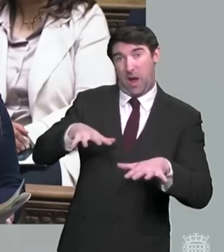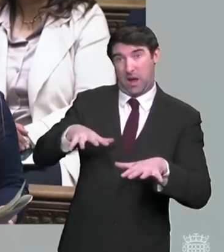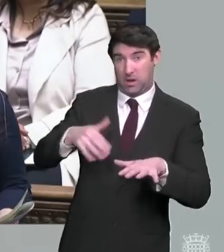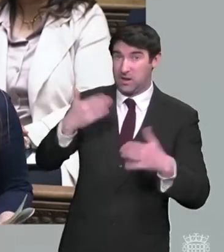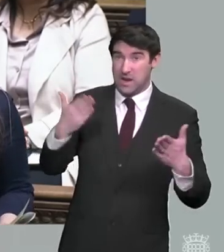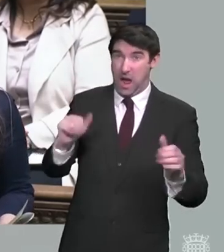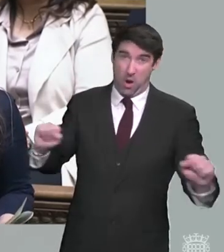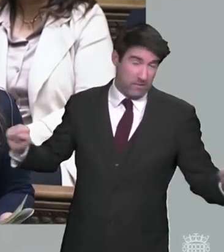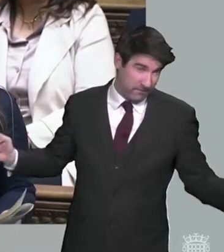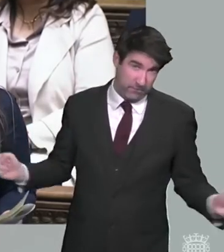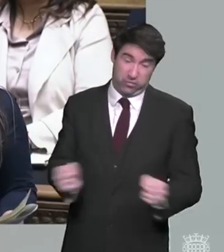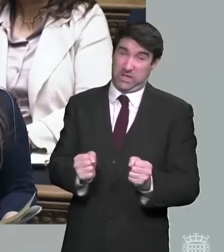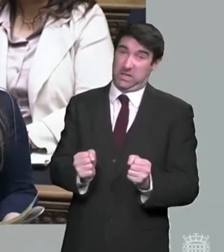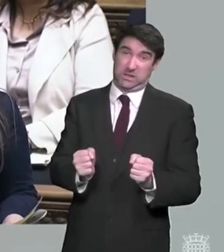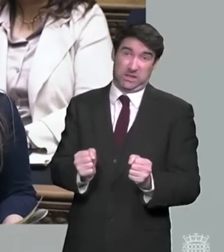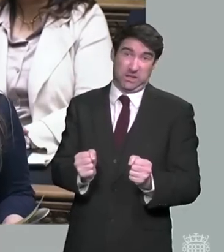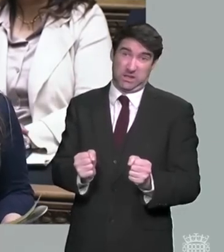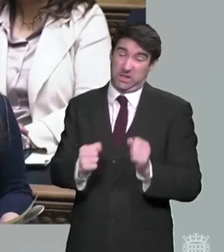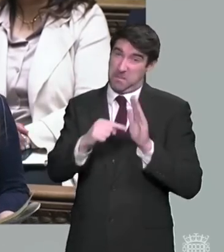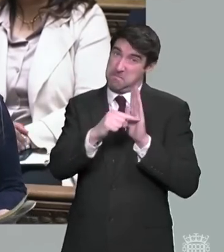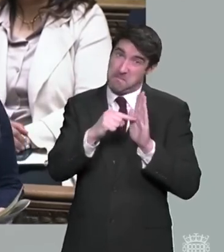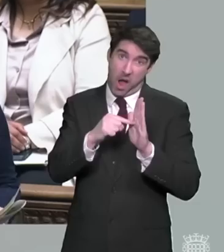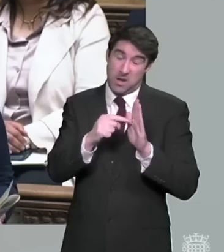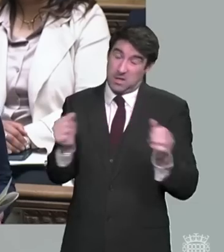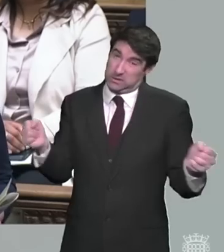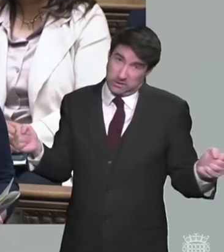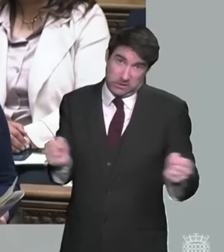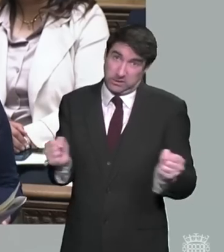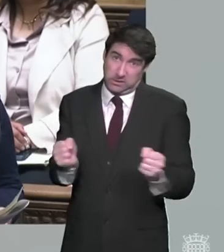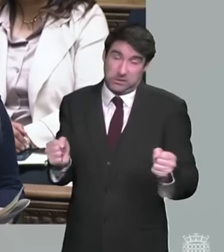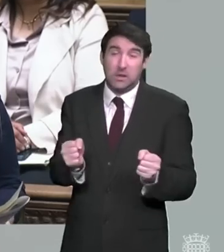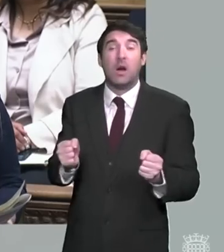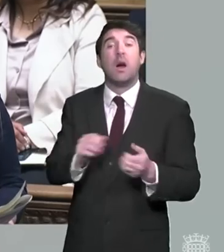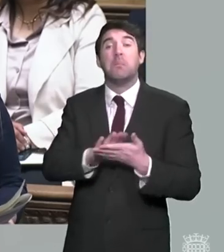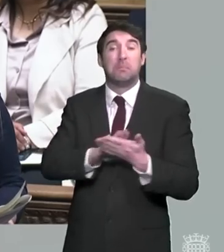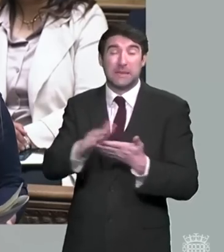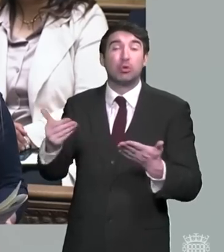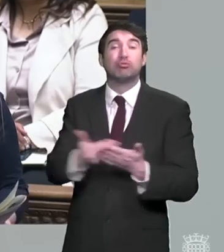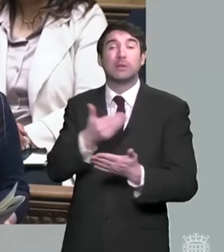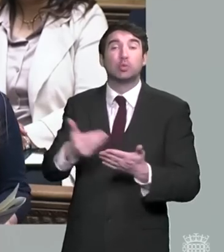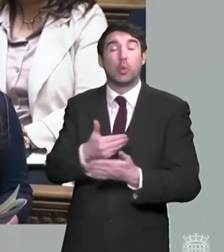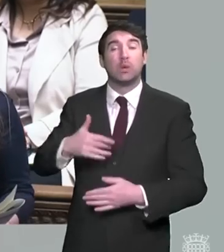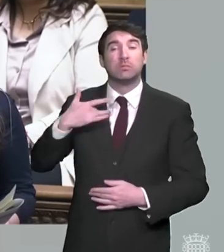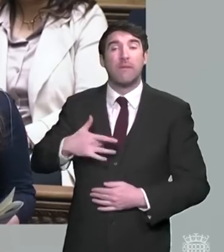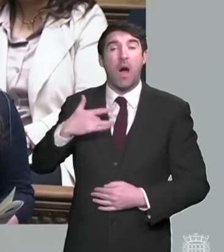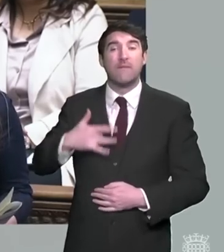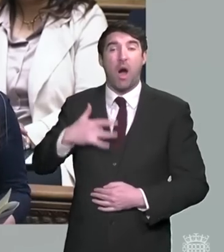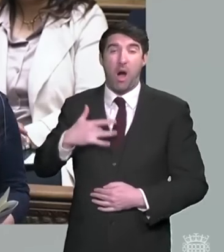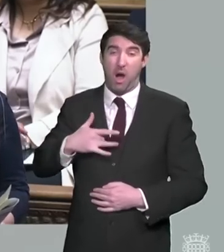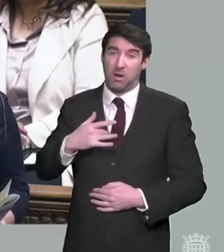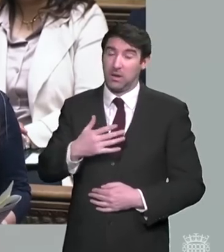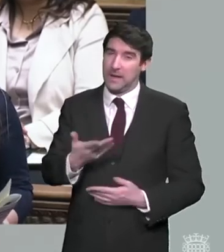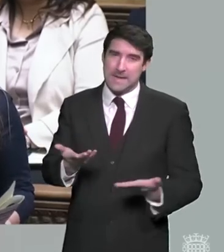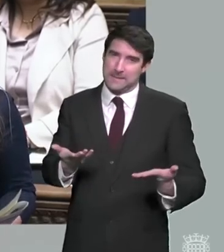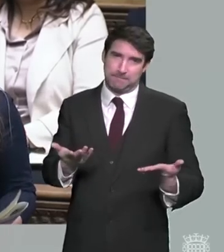cold, unforgiving weather means that the likelihood of pulling more survivors from the rubble becomes less and less